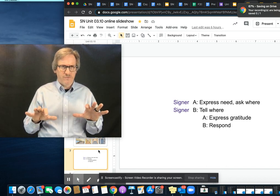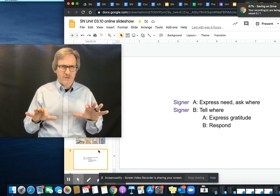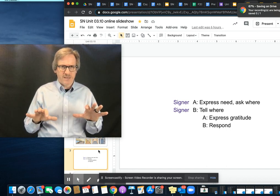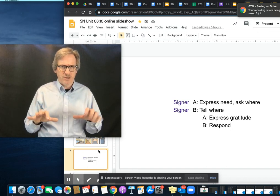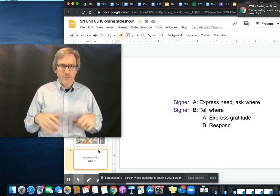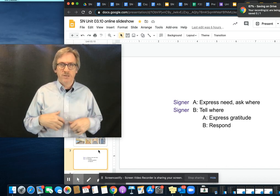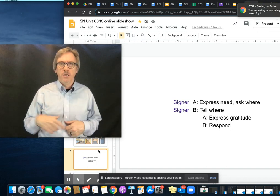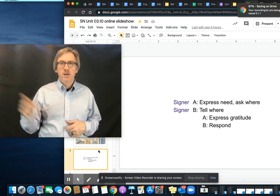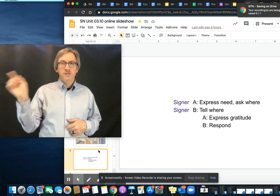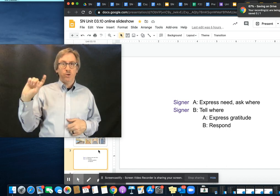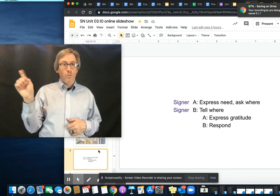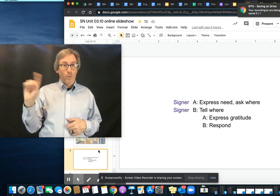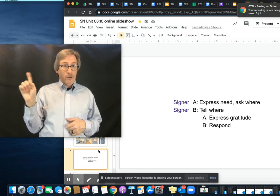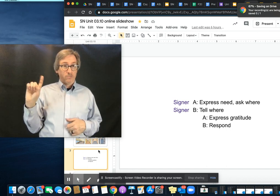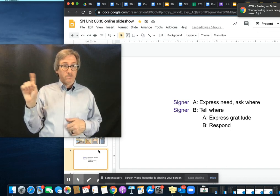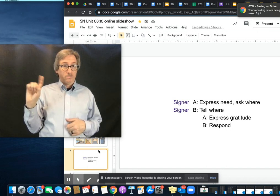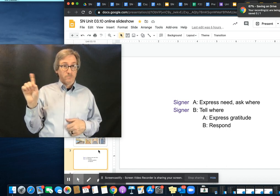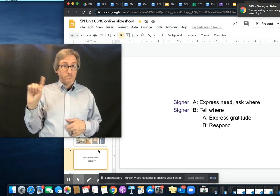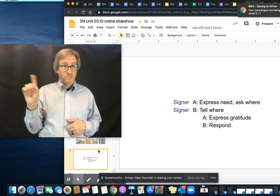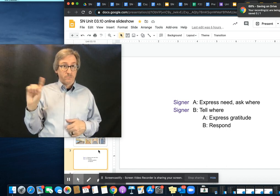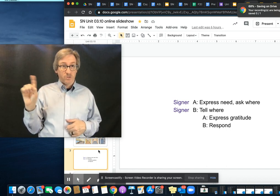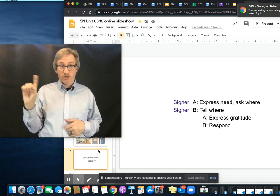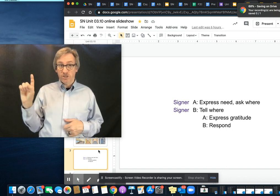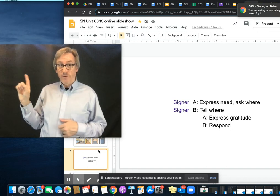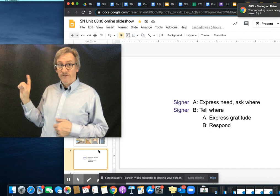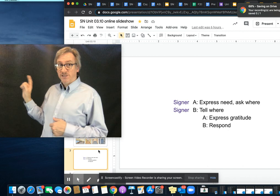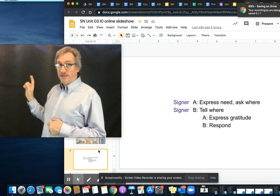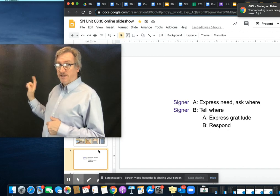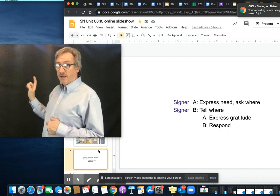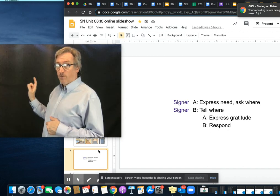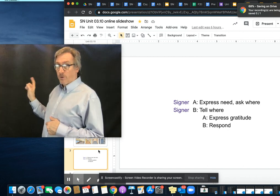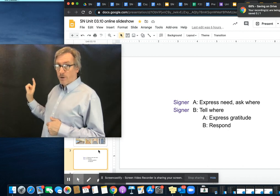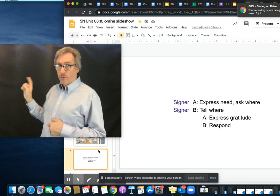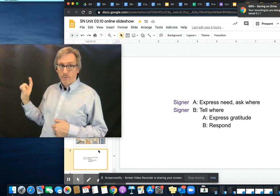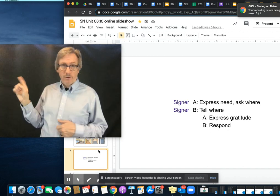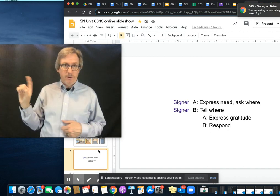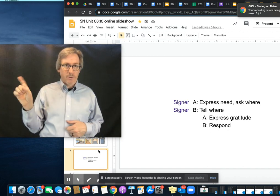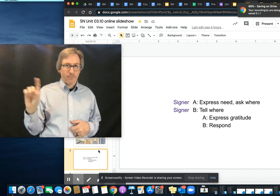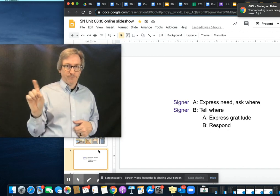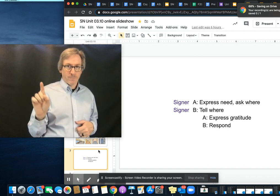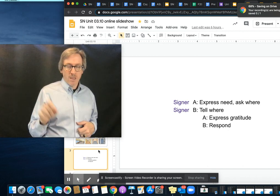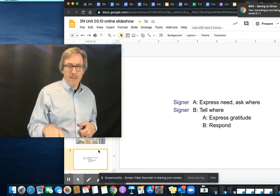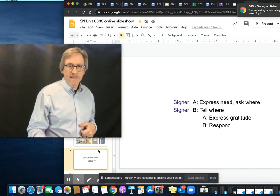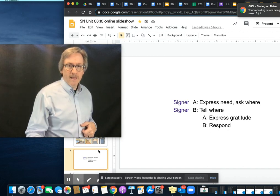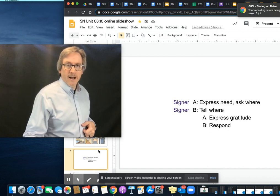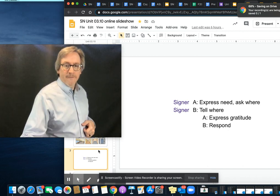this didn't fritz out too much. So where? So just waving side to side. Where?